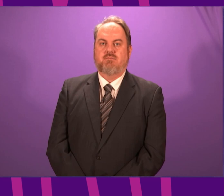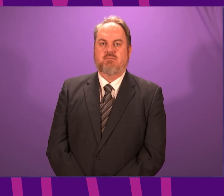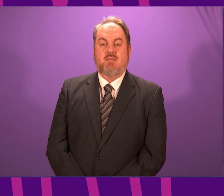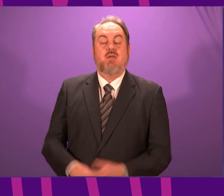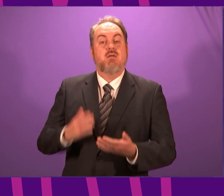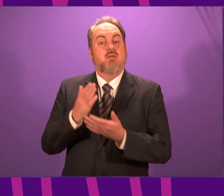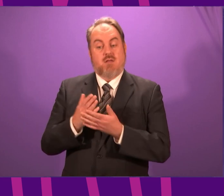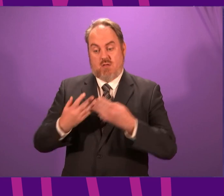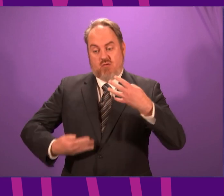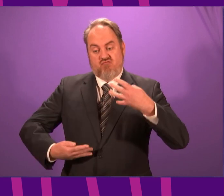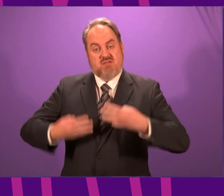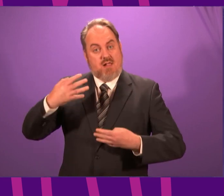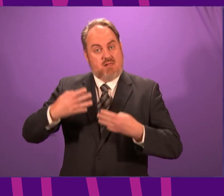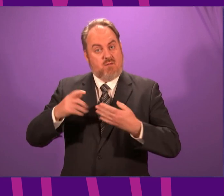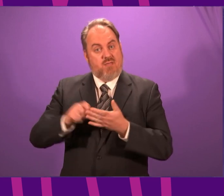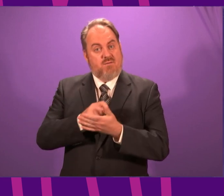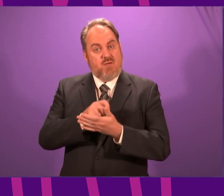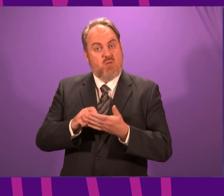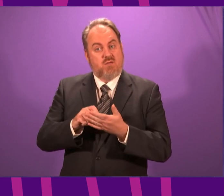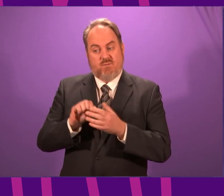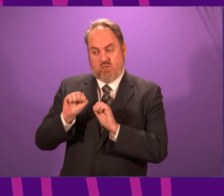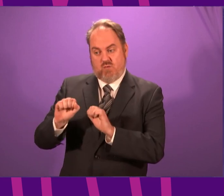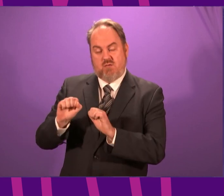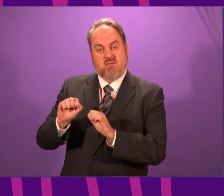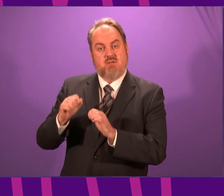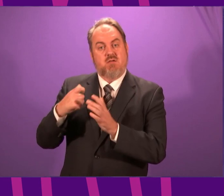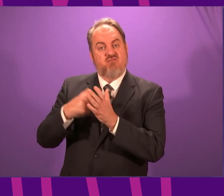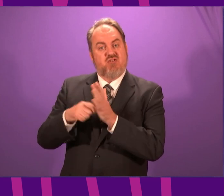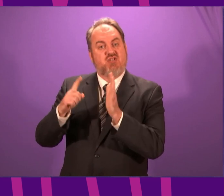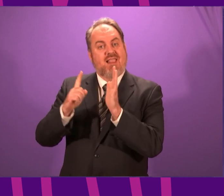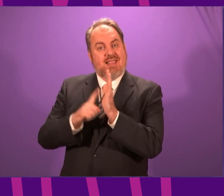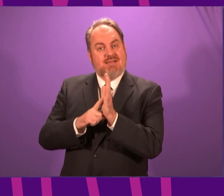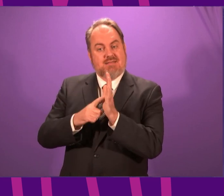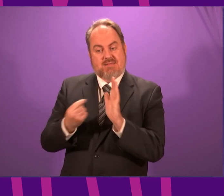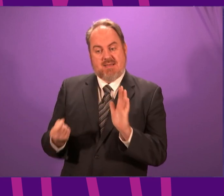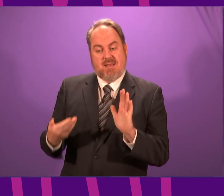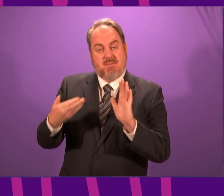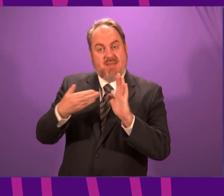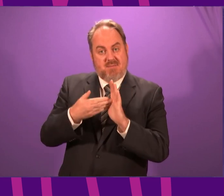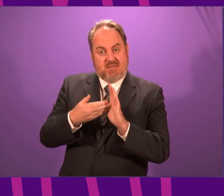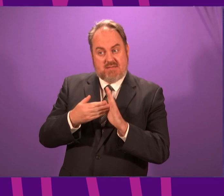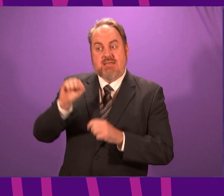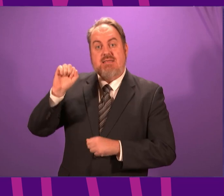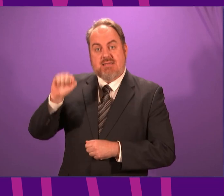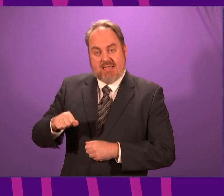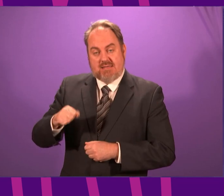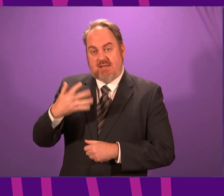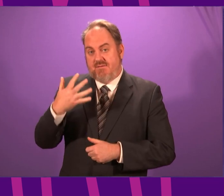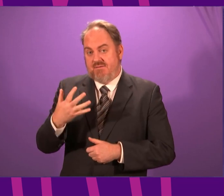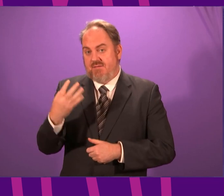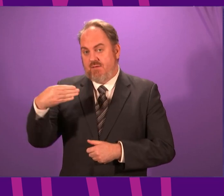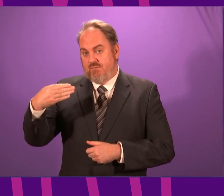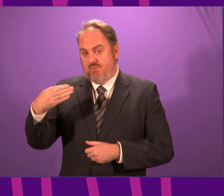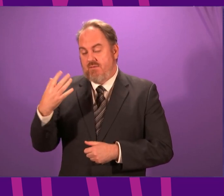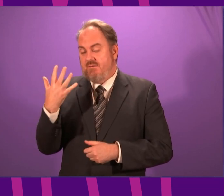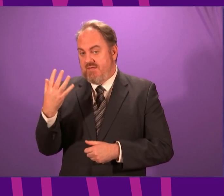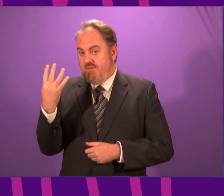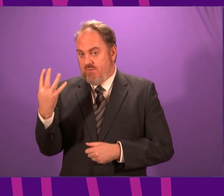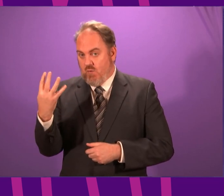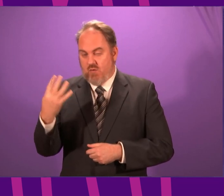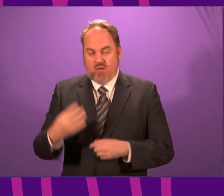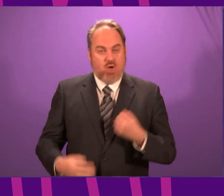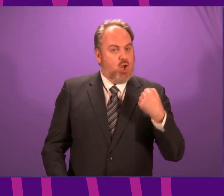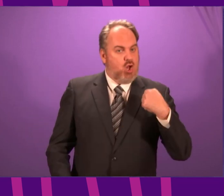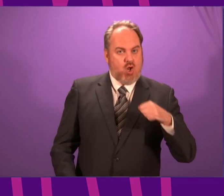Thank you. The result of the vote on amendment number 231.33.2 in the name of Richard Leonard is yes 54, no